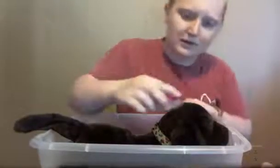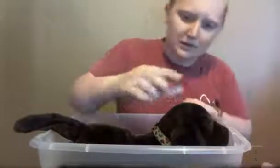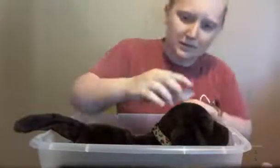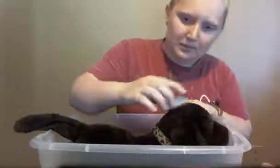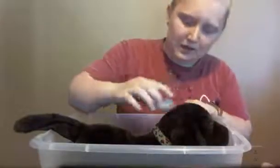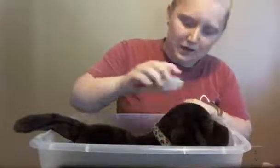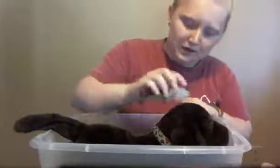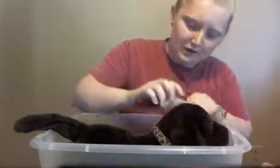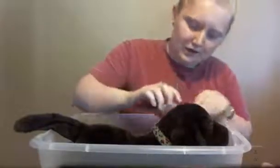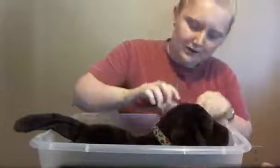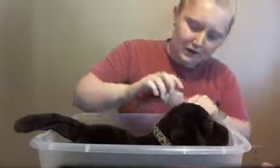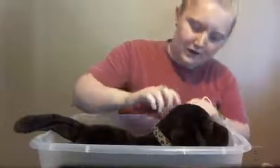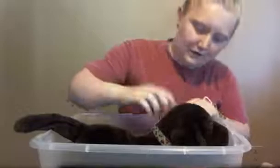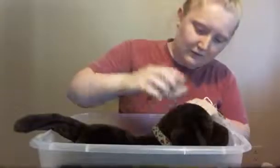going to brush him off.